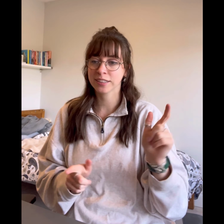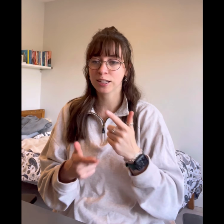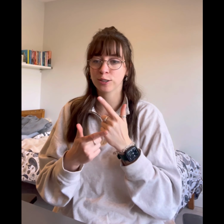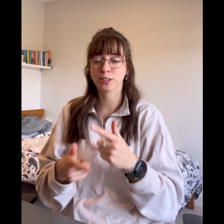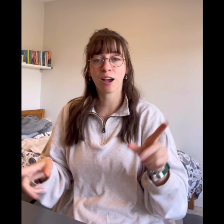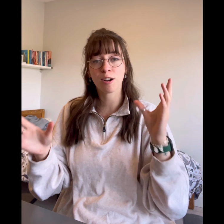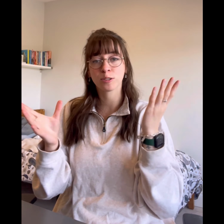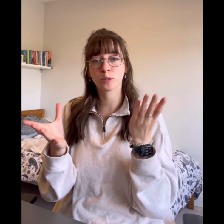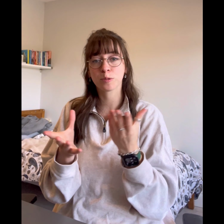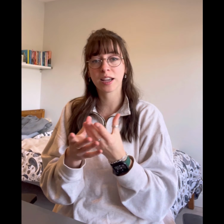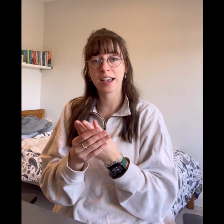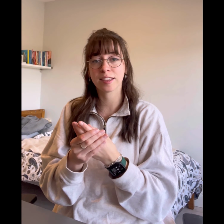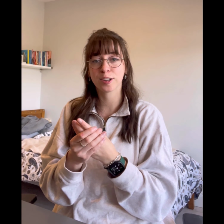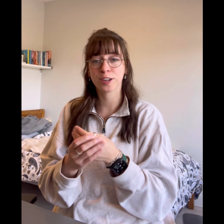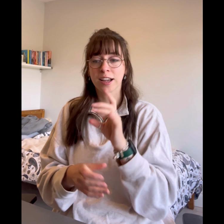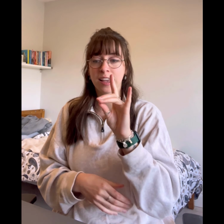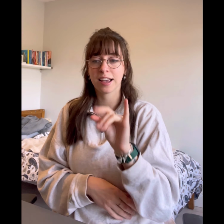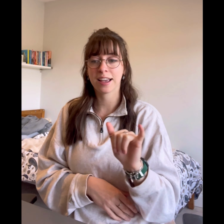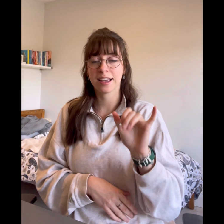And we'll sing your song together.